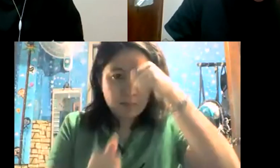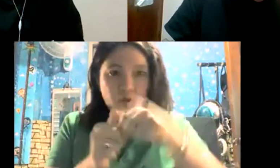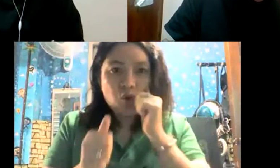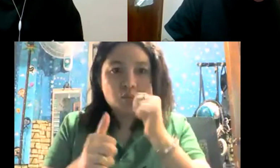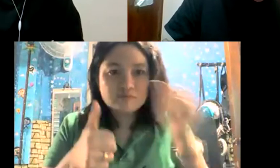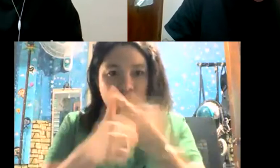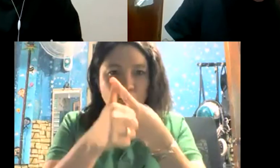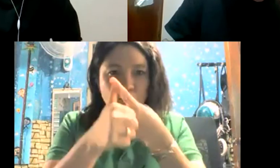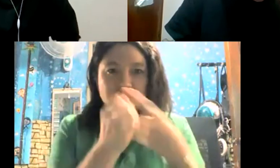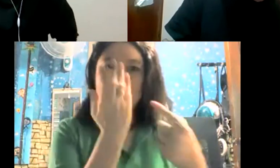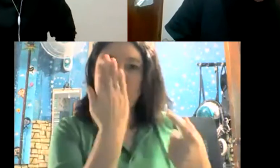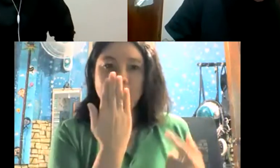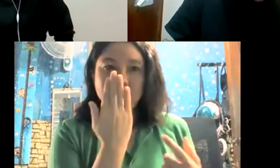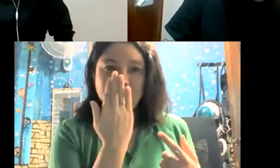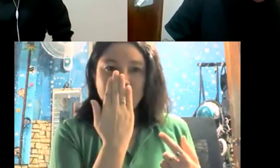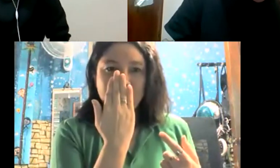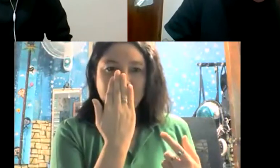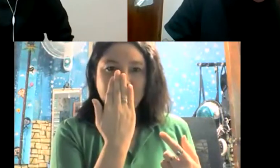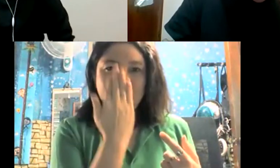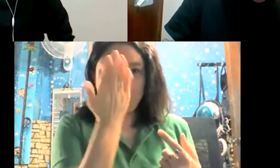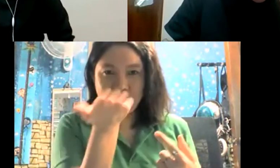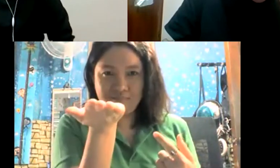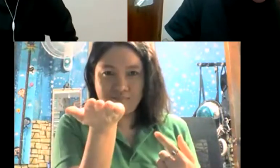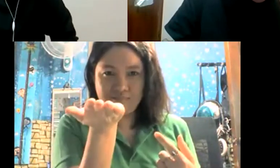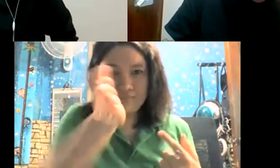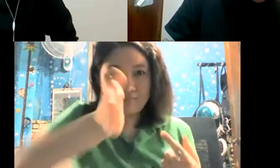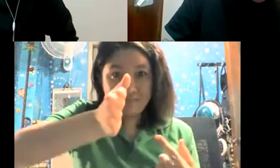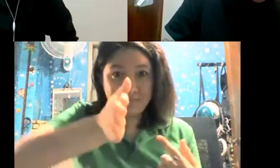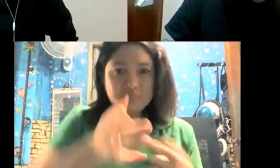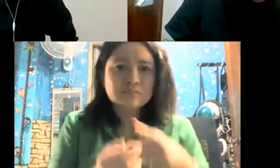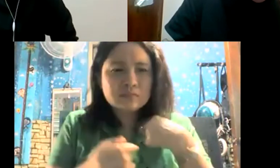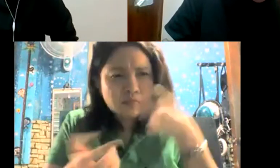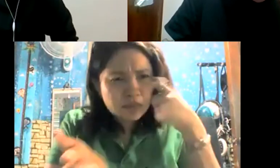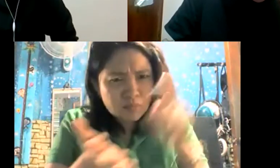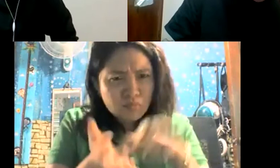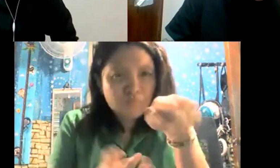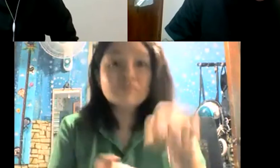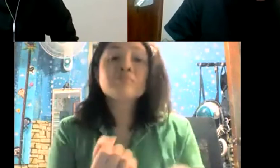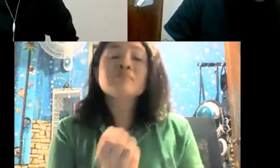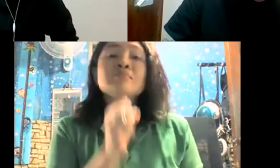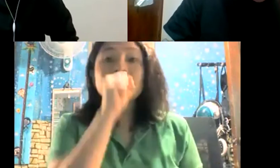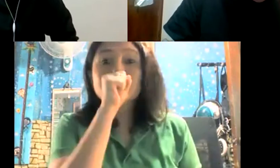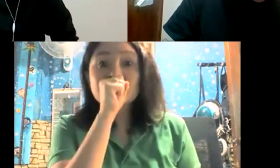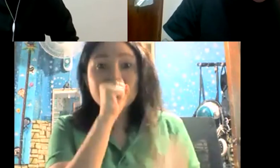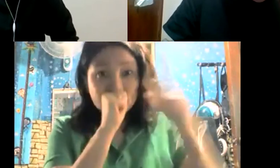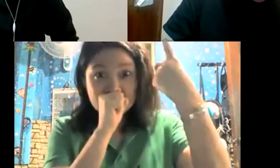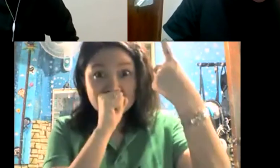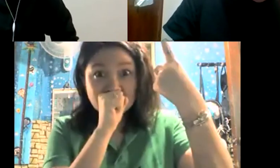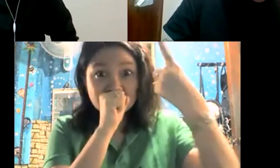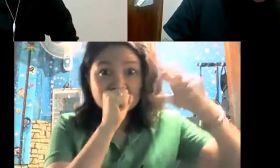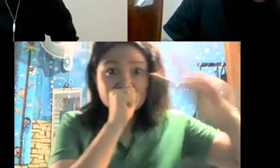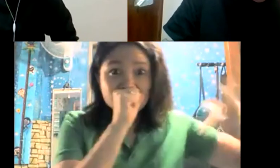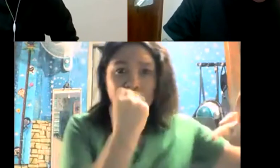if we're looking at orientation, then it's towards you, inside first, right? Then up, left. But